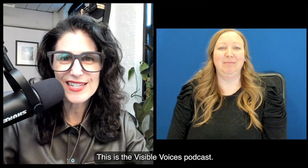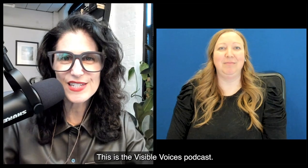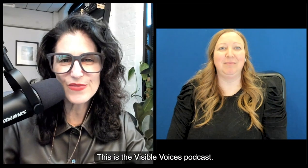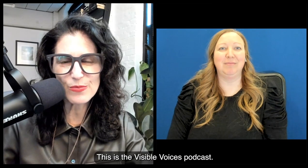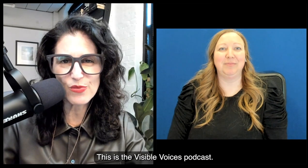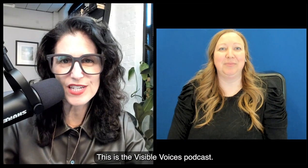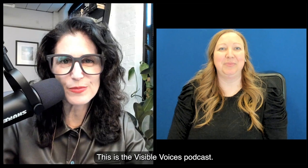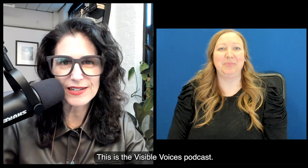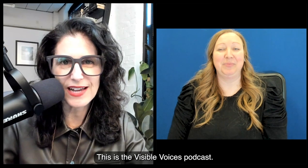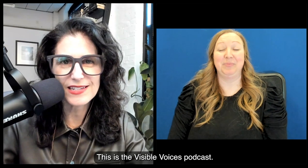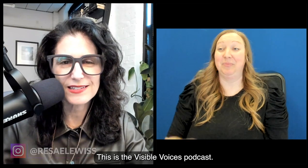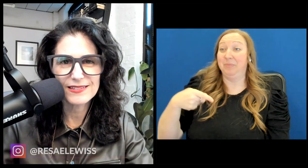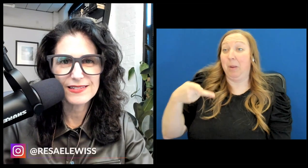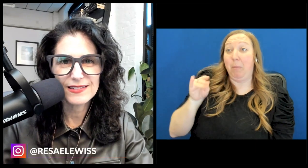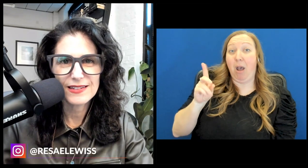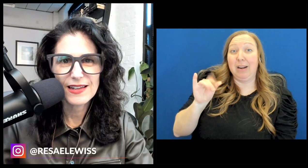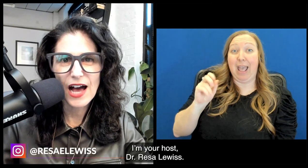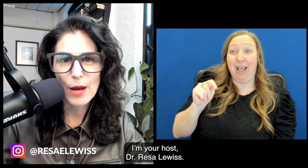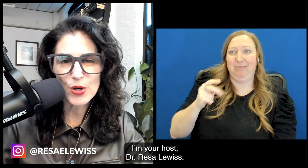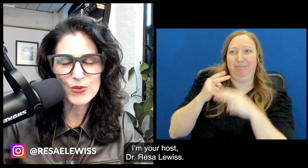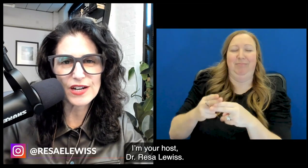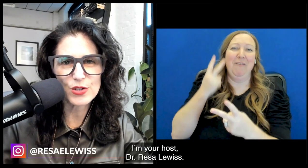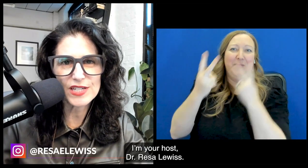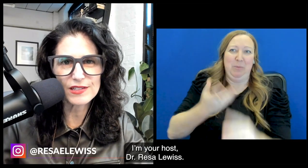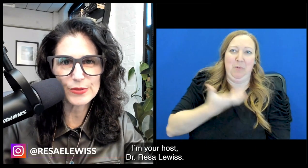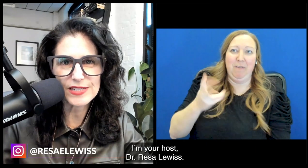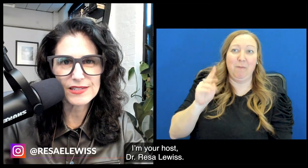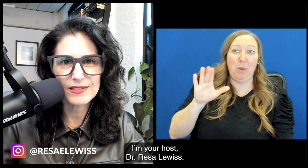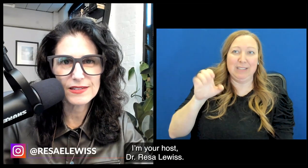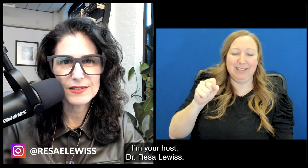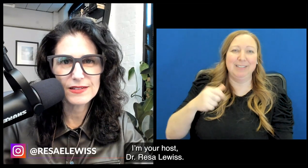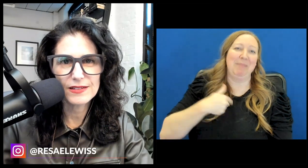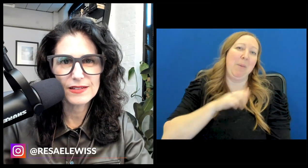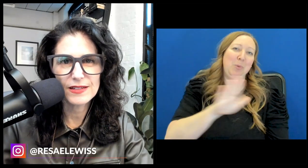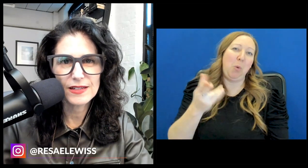This is the Visible Voices Podcast. I'm your host, Dr. Risa Lewis.